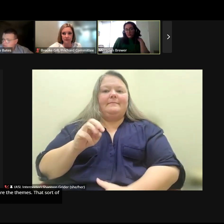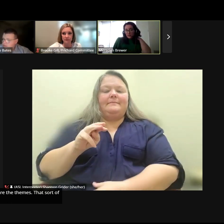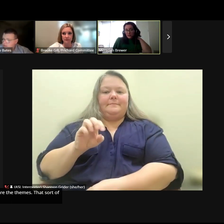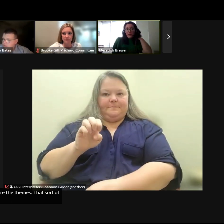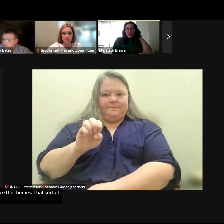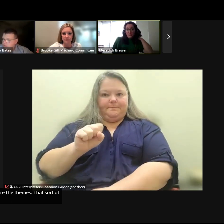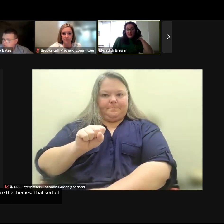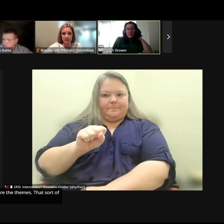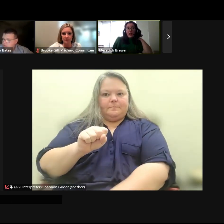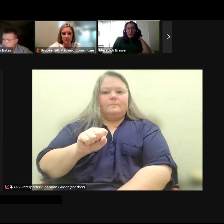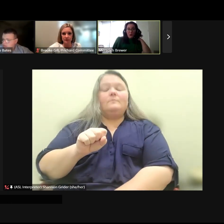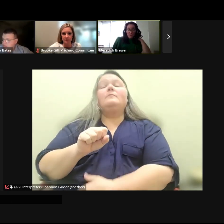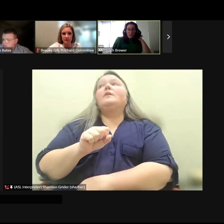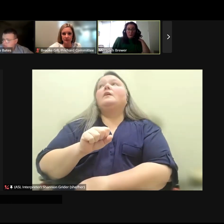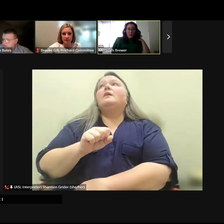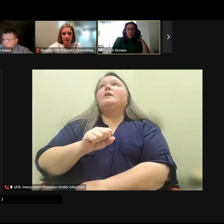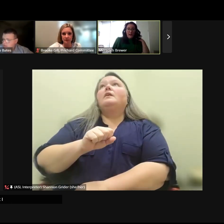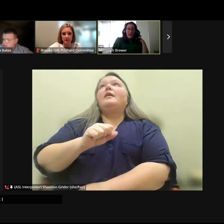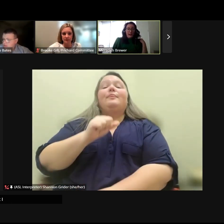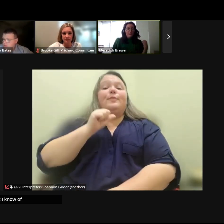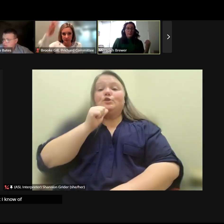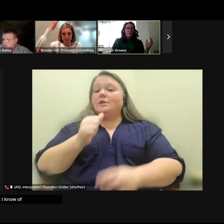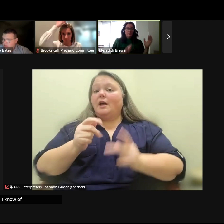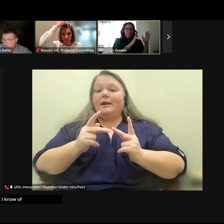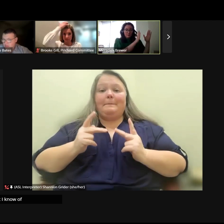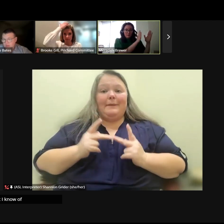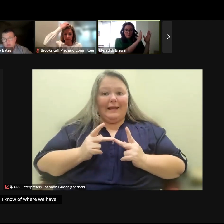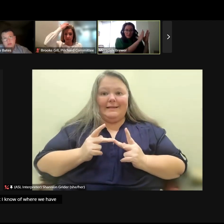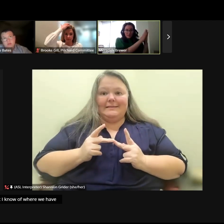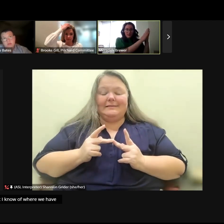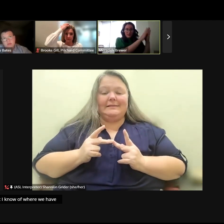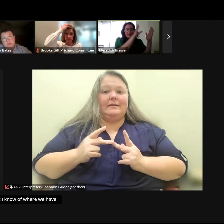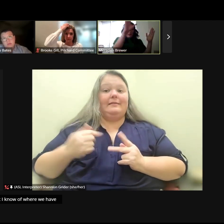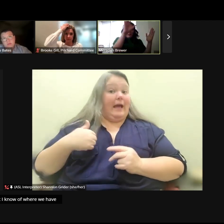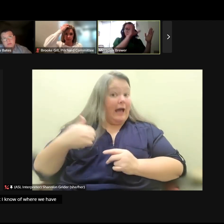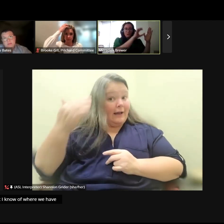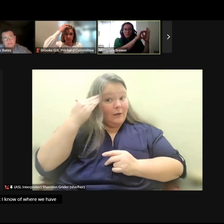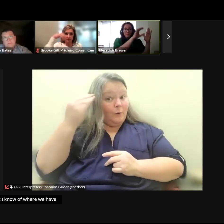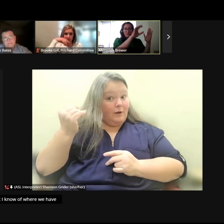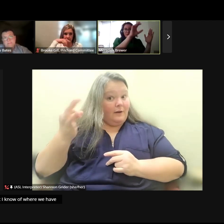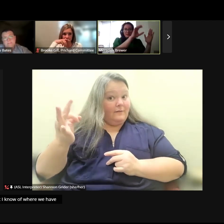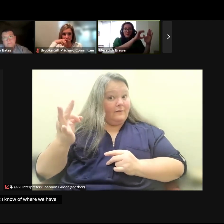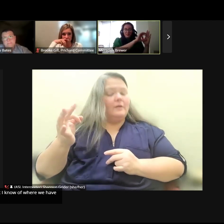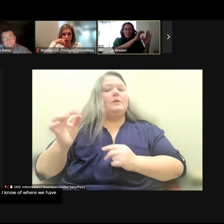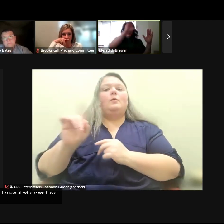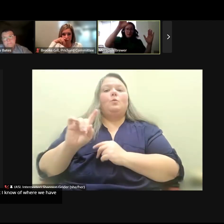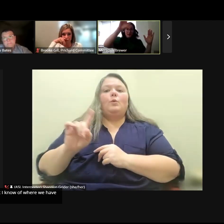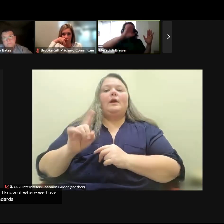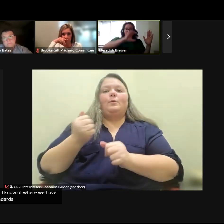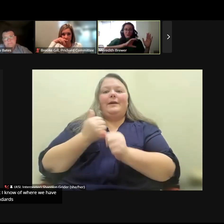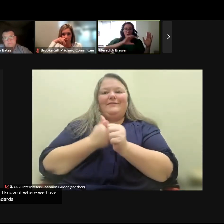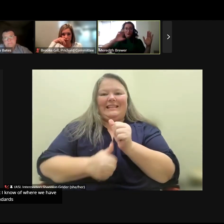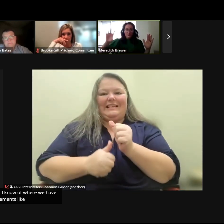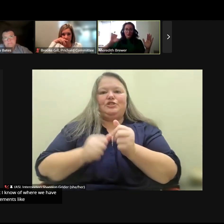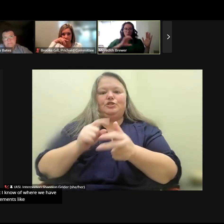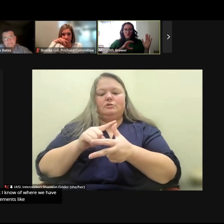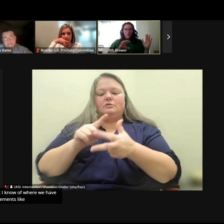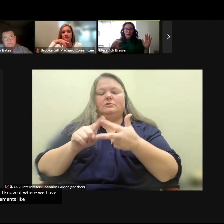There is not a space that I know of where we have each of these vision statements slots